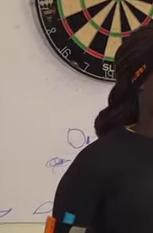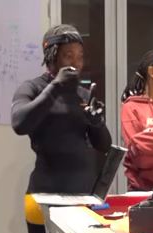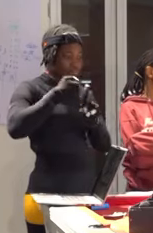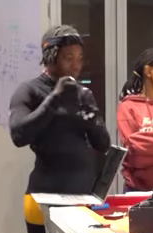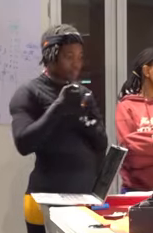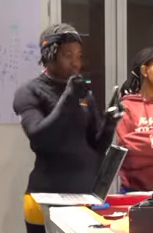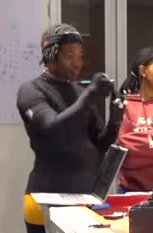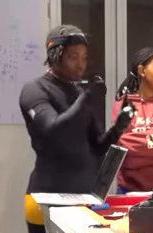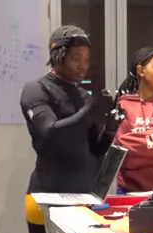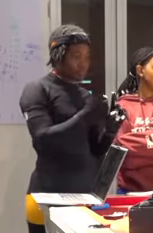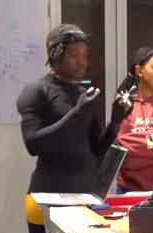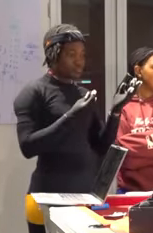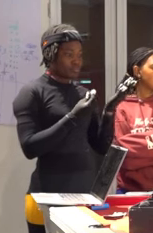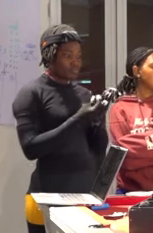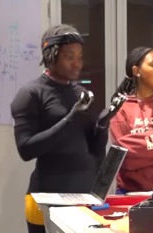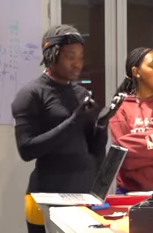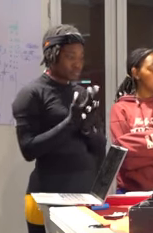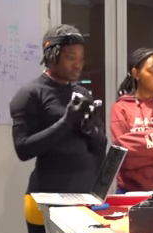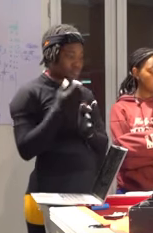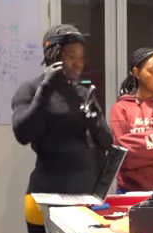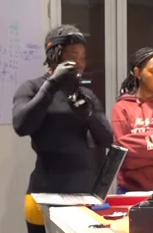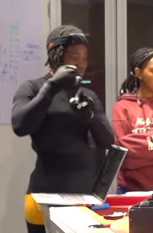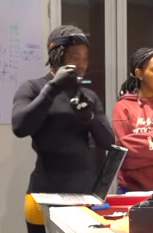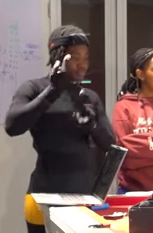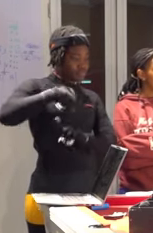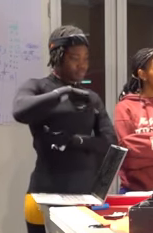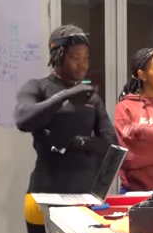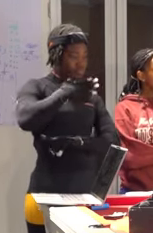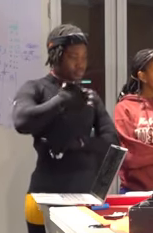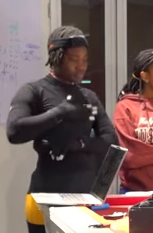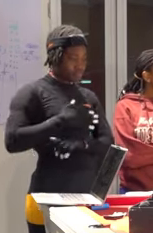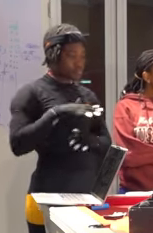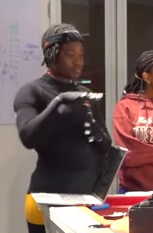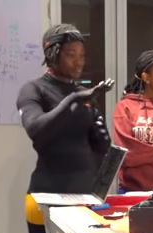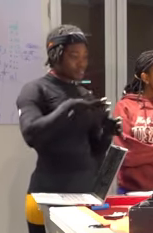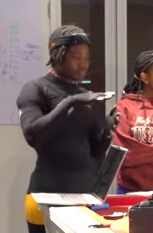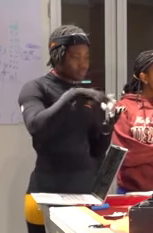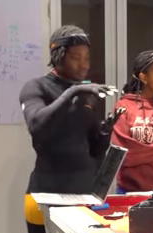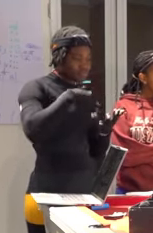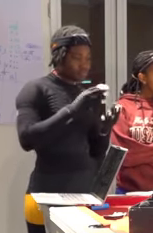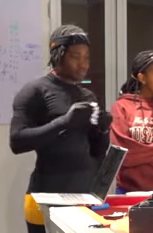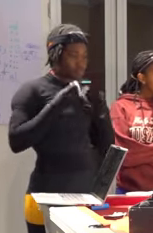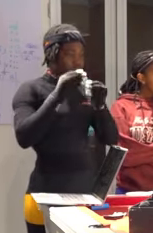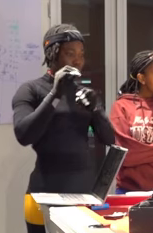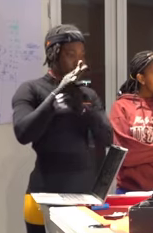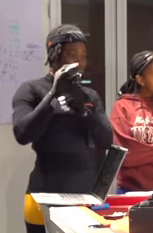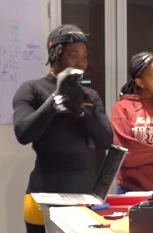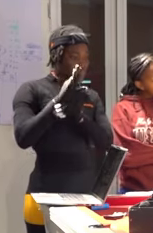The techniques that we are using to digitize sign language, you use motion capture systems to